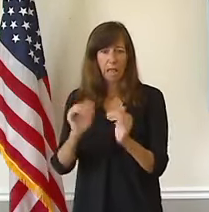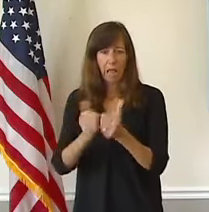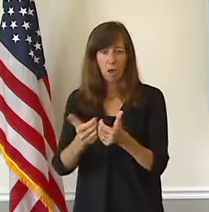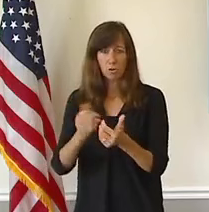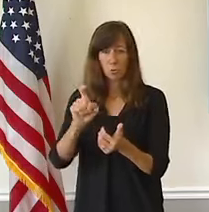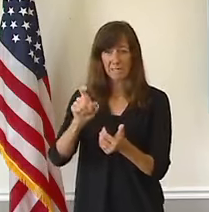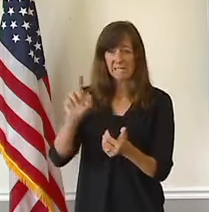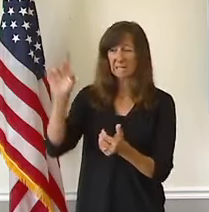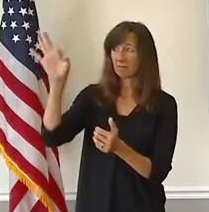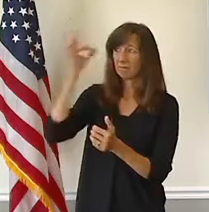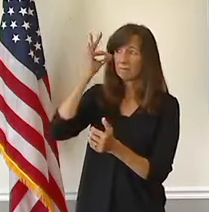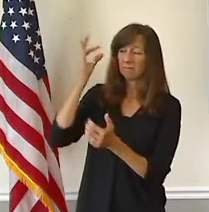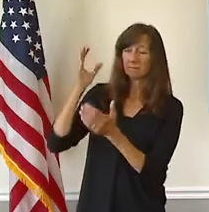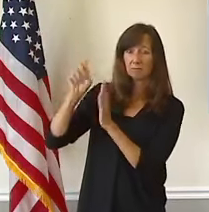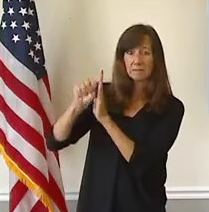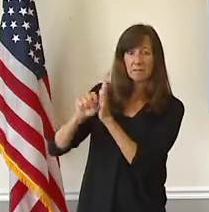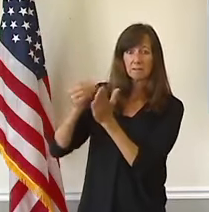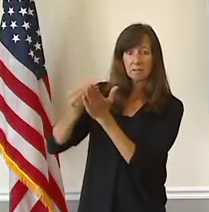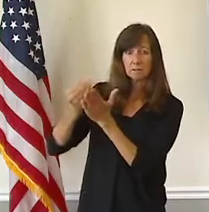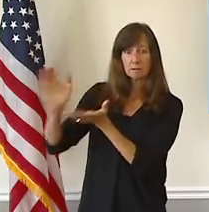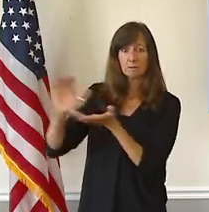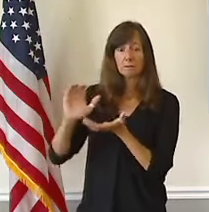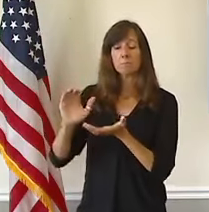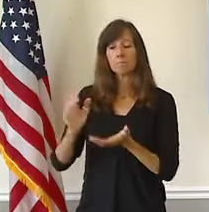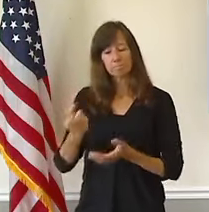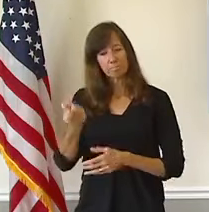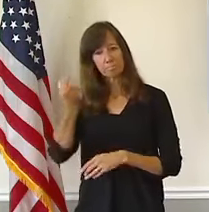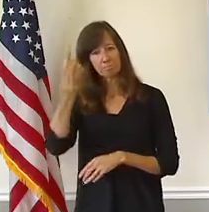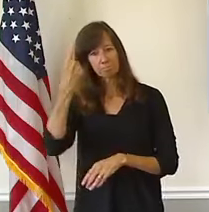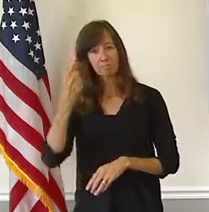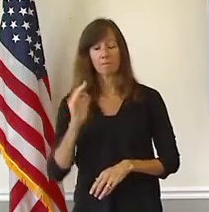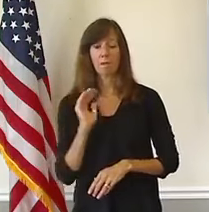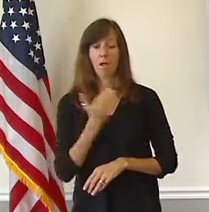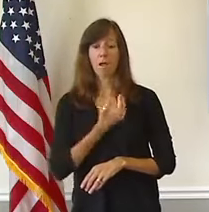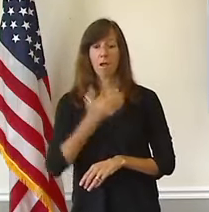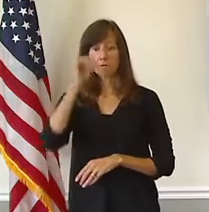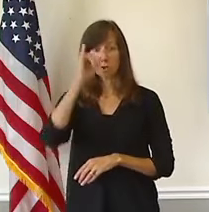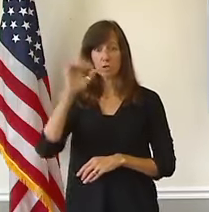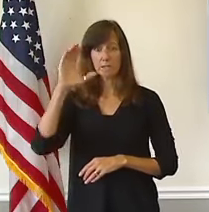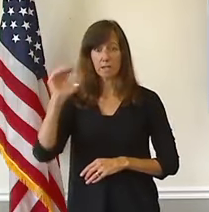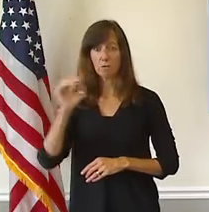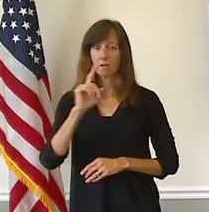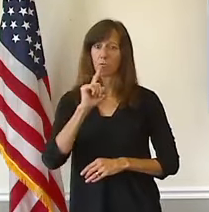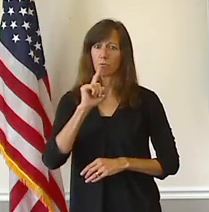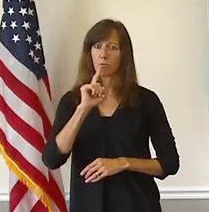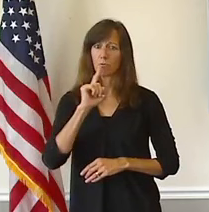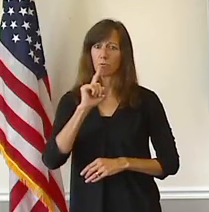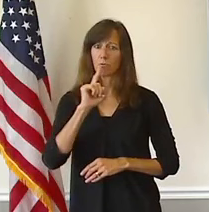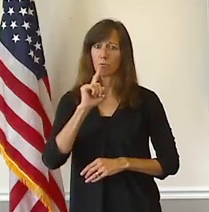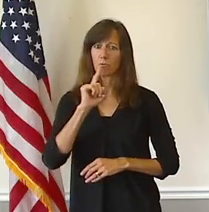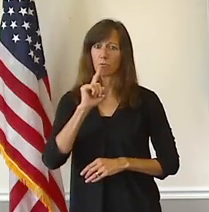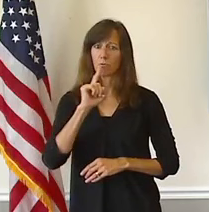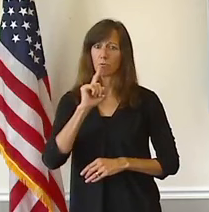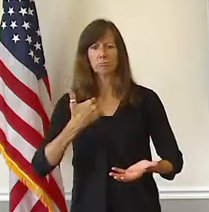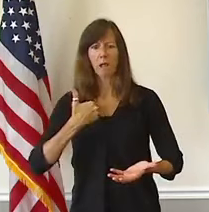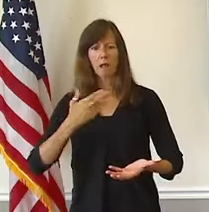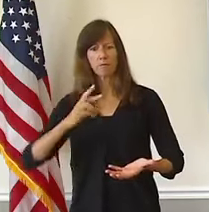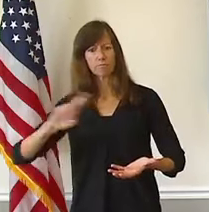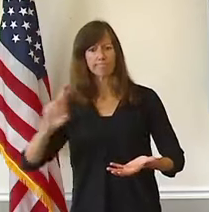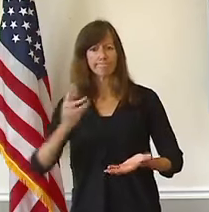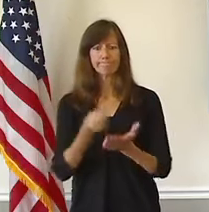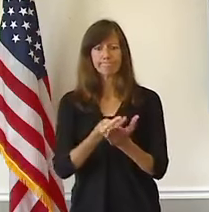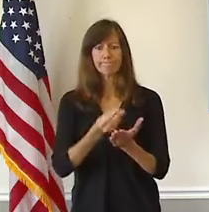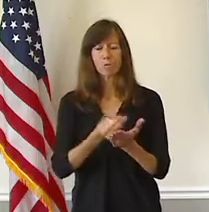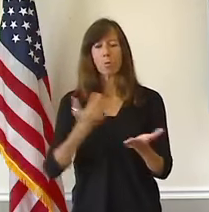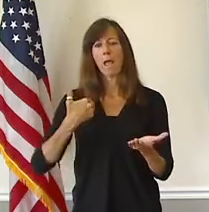more financially strong going into this crisis. In all fairness, we had replenished our fund balance, meaning our rainy